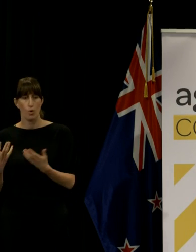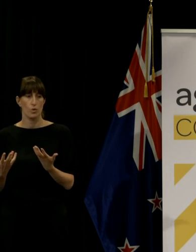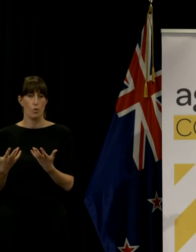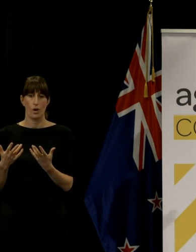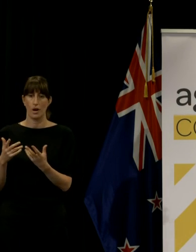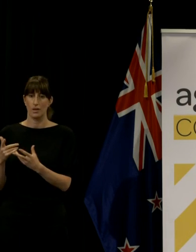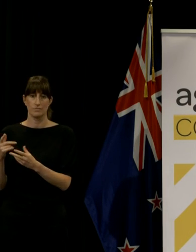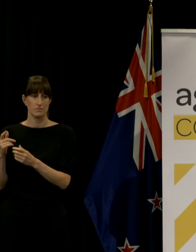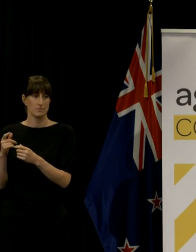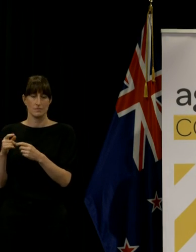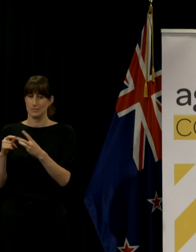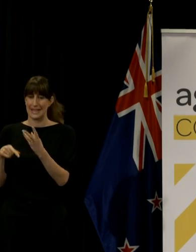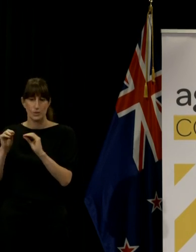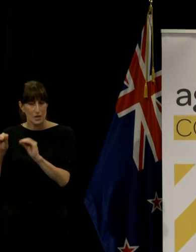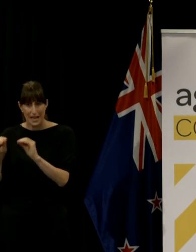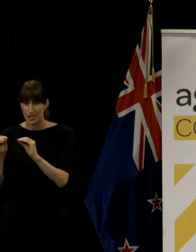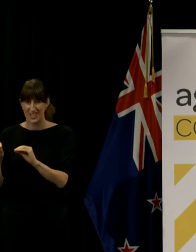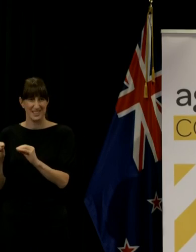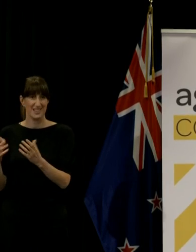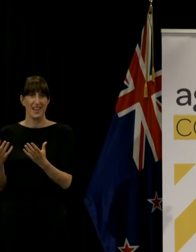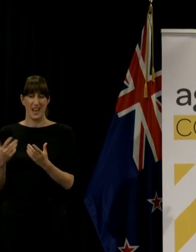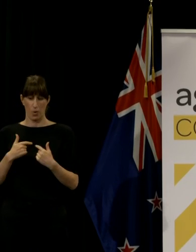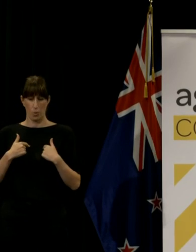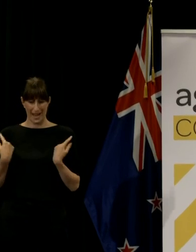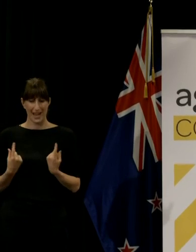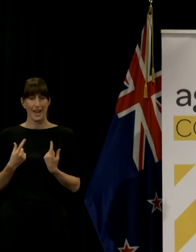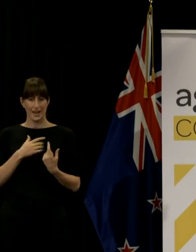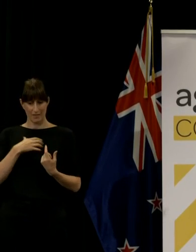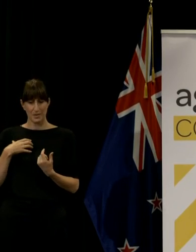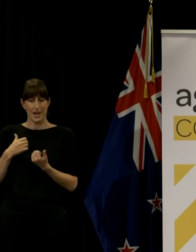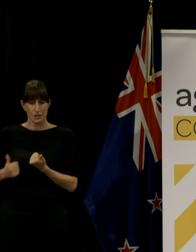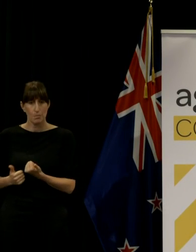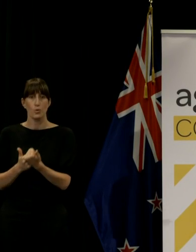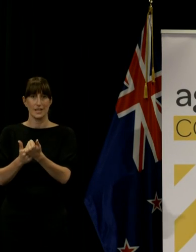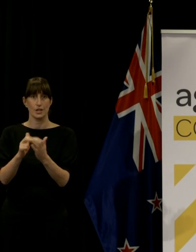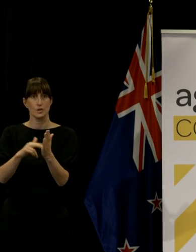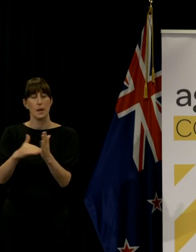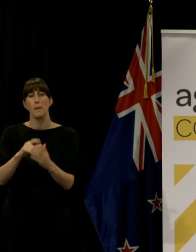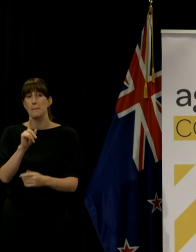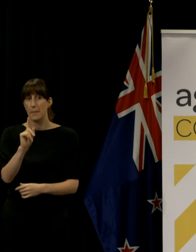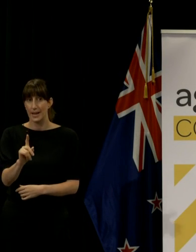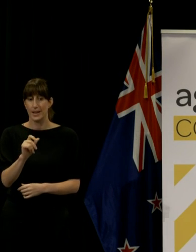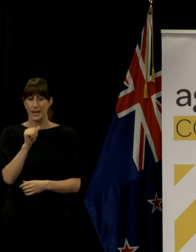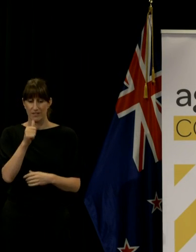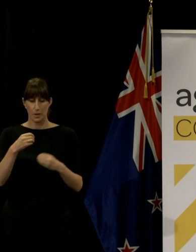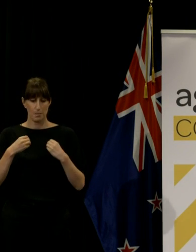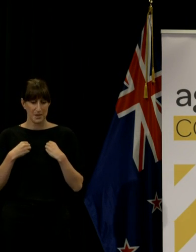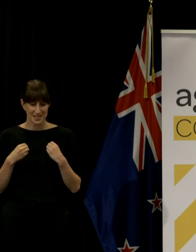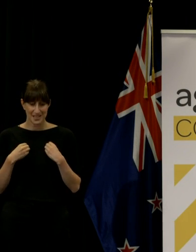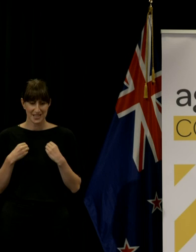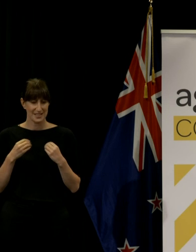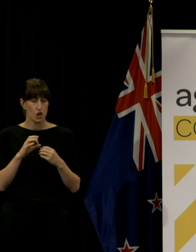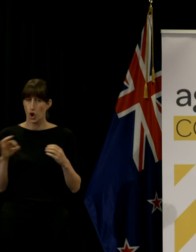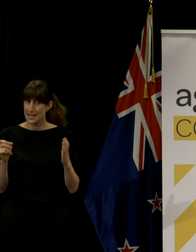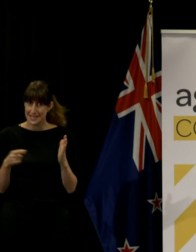utilities, education, that's our job to support New Zealanders. All non-essential business as usual staff